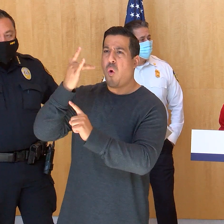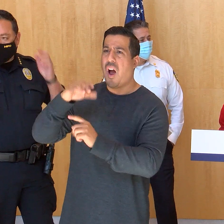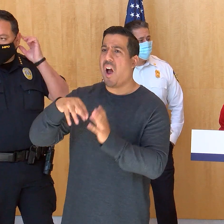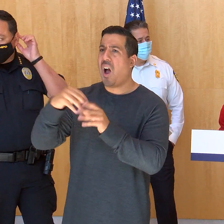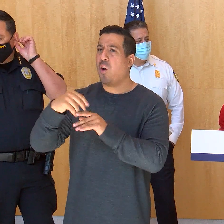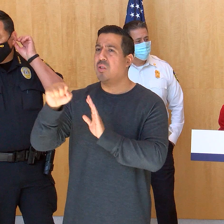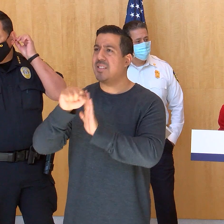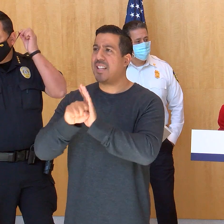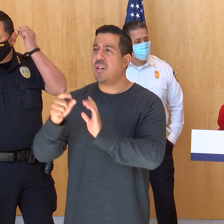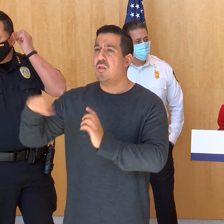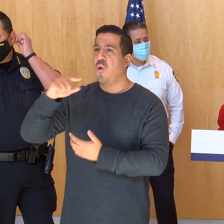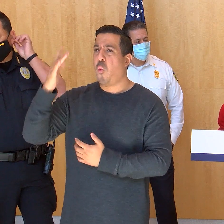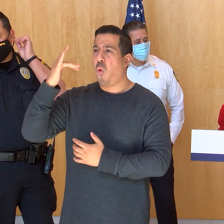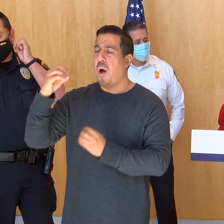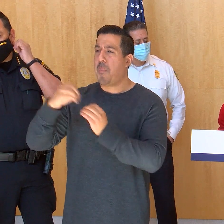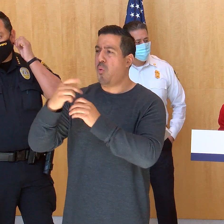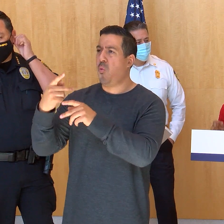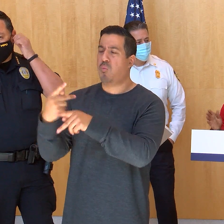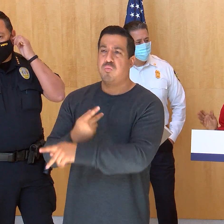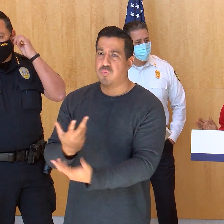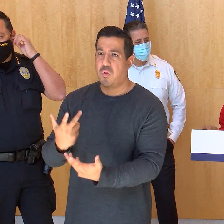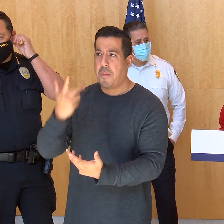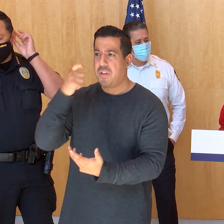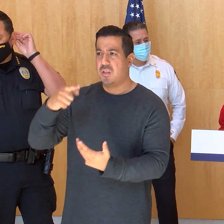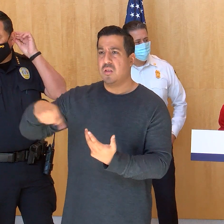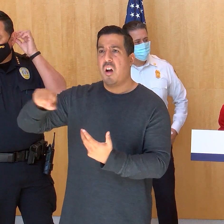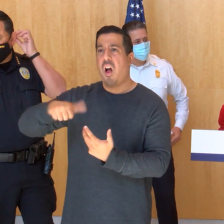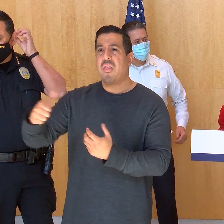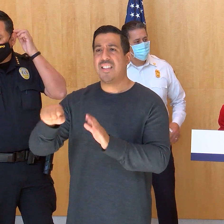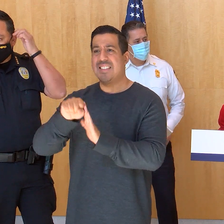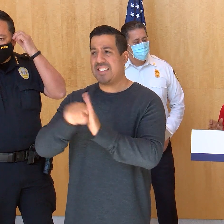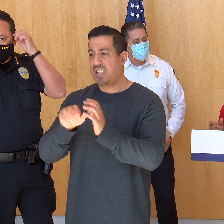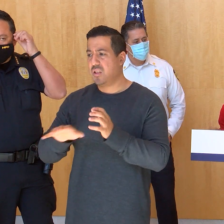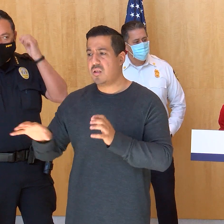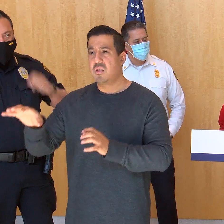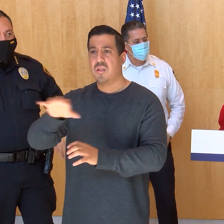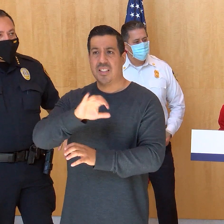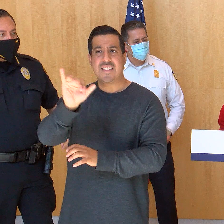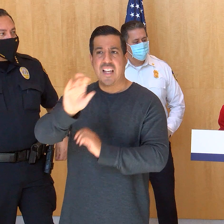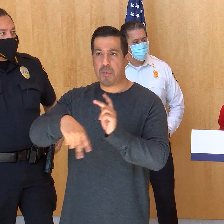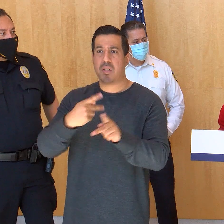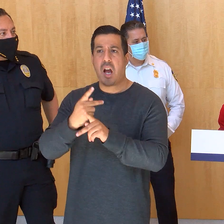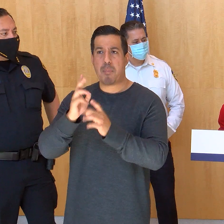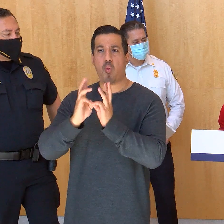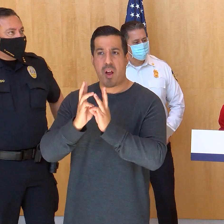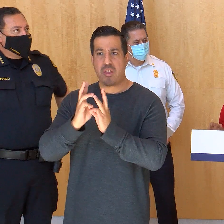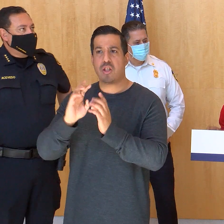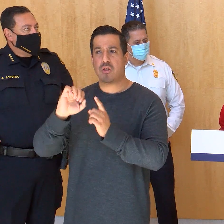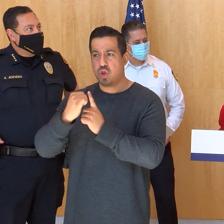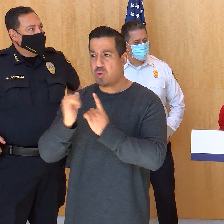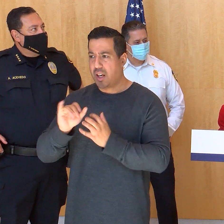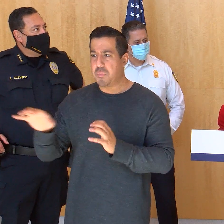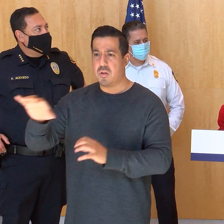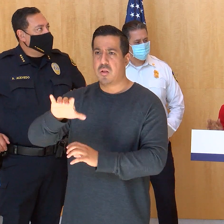to be the most devastated, because there are surrounding states that have similar weather conditions that may